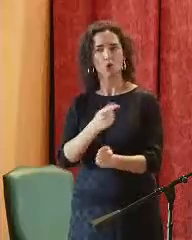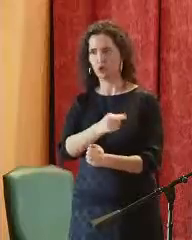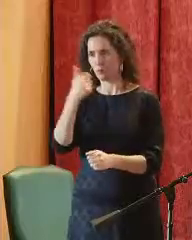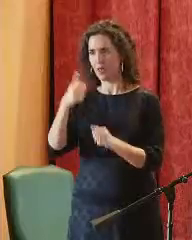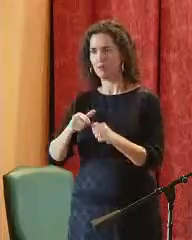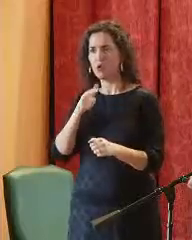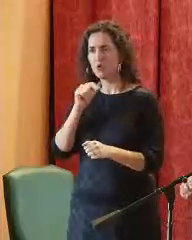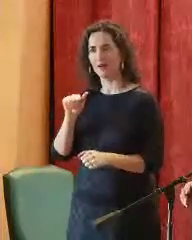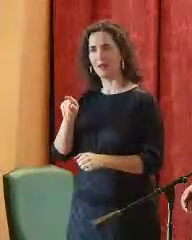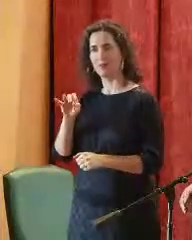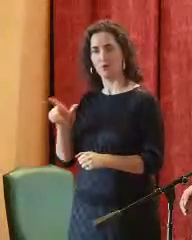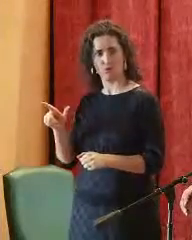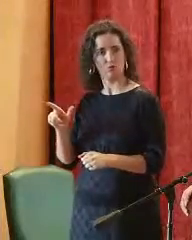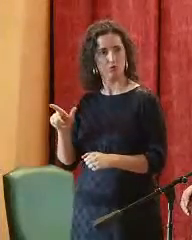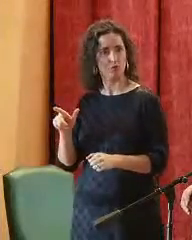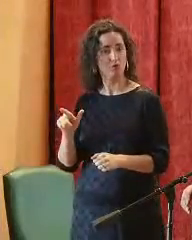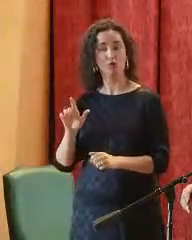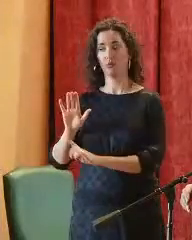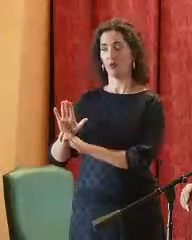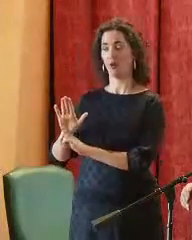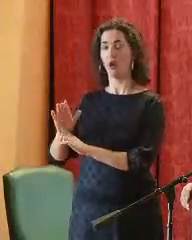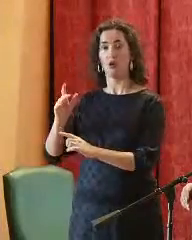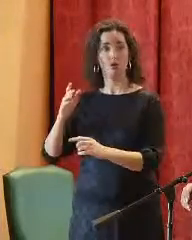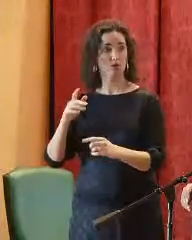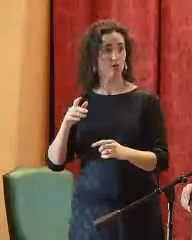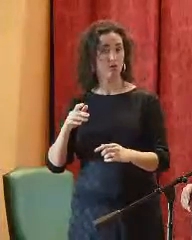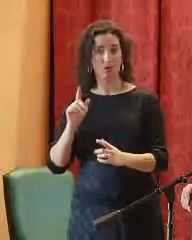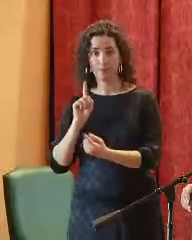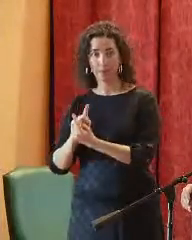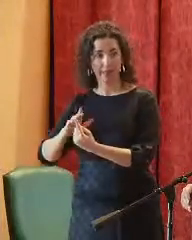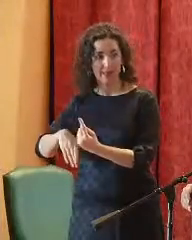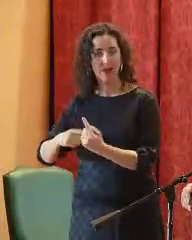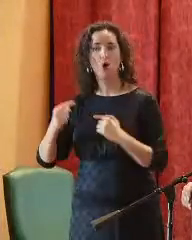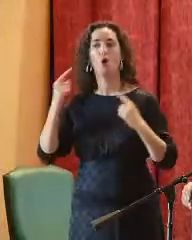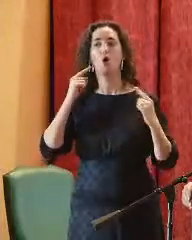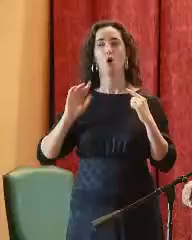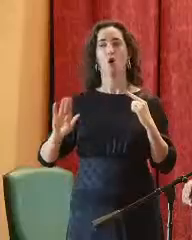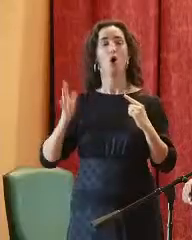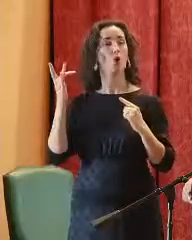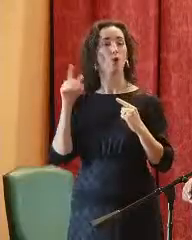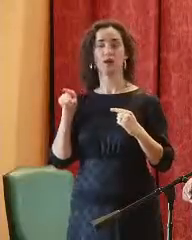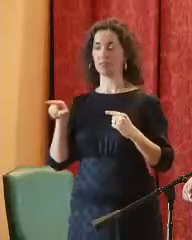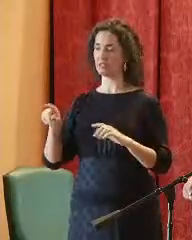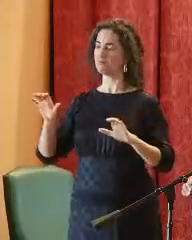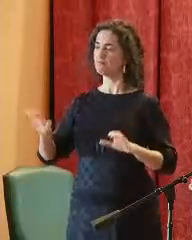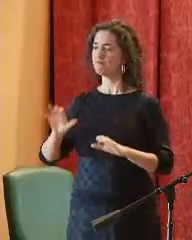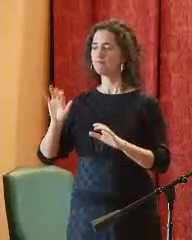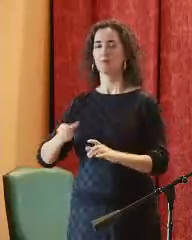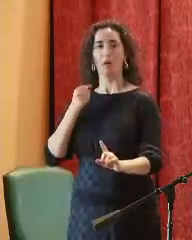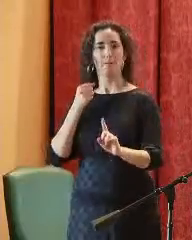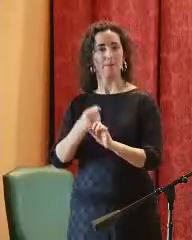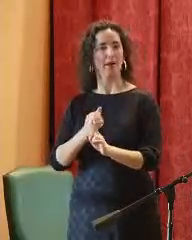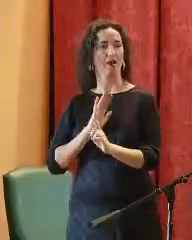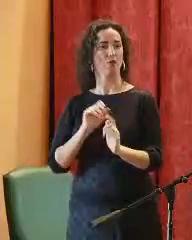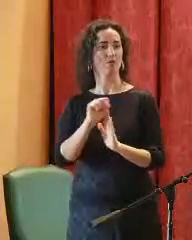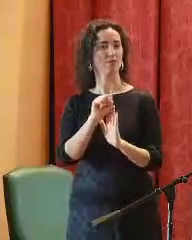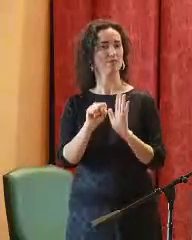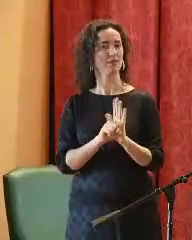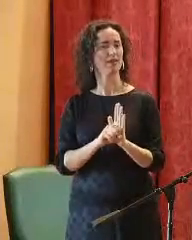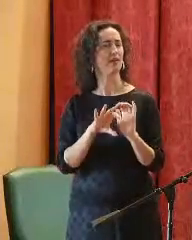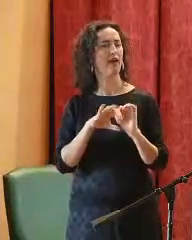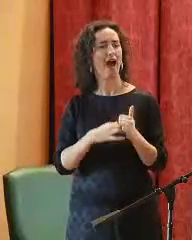You should have heard of her if you don't know her, because she had a tremendous impact on our state through her